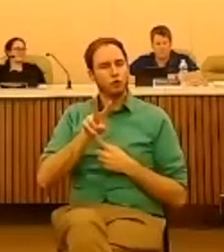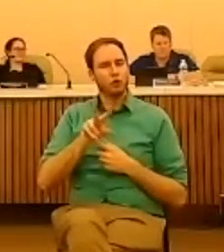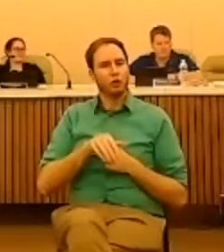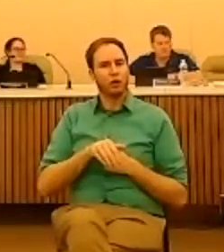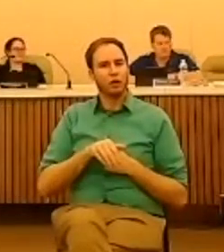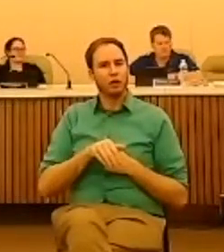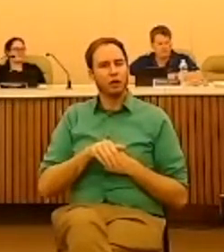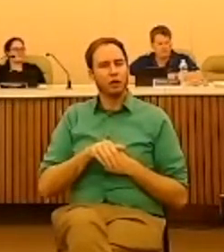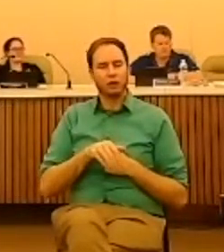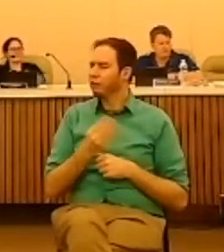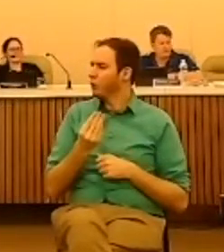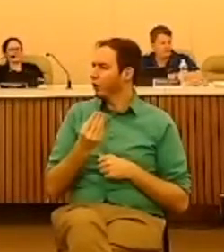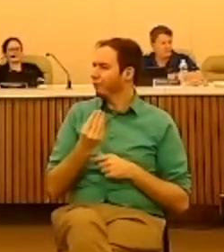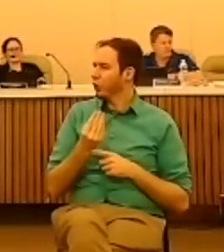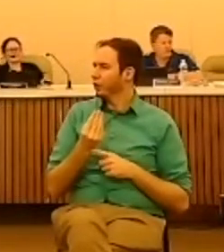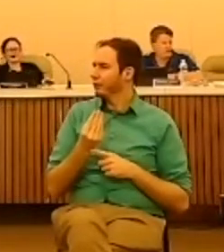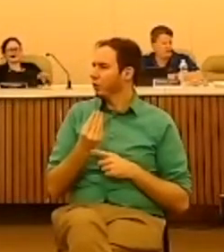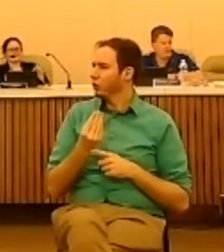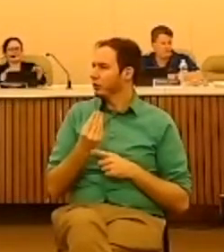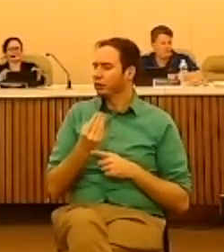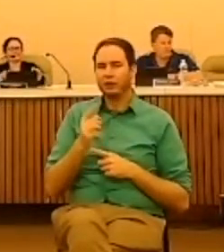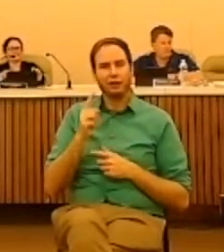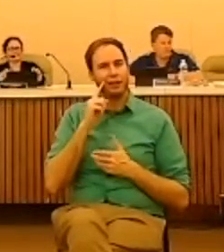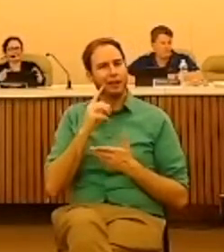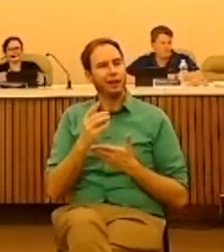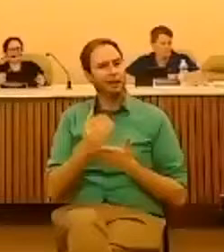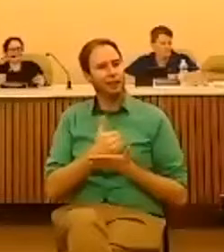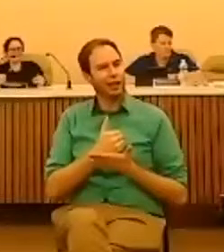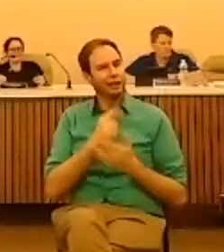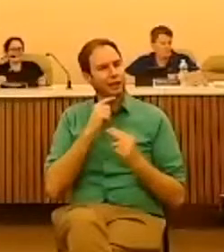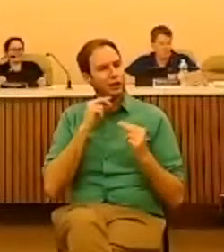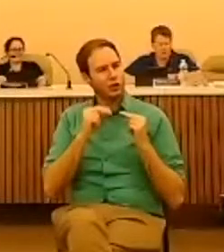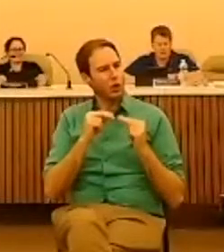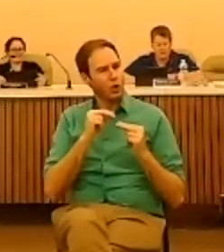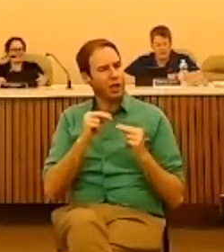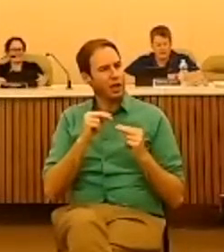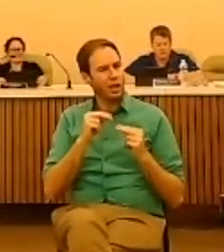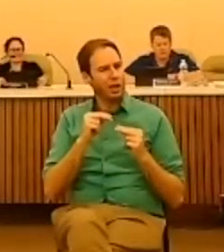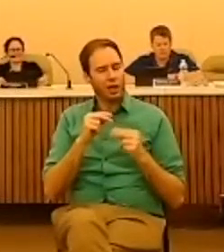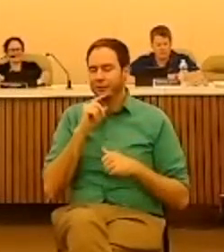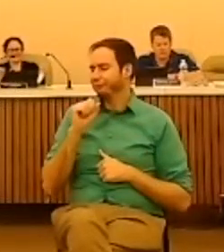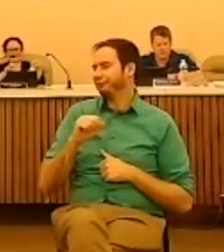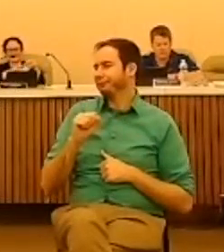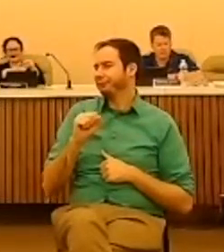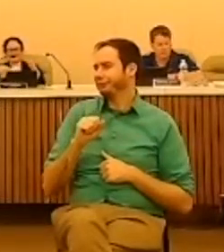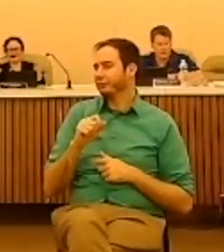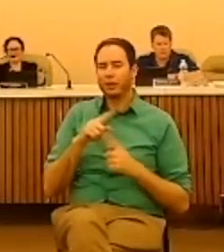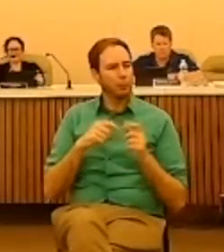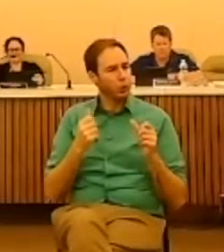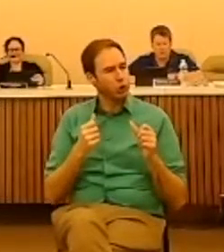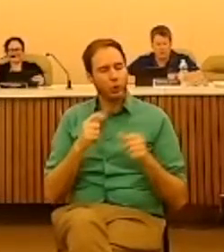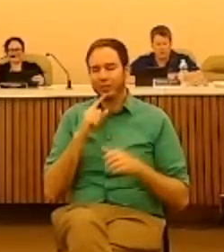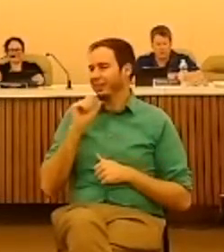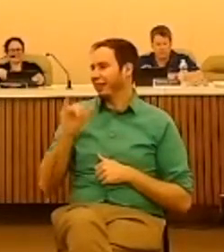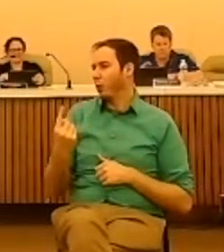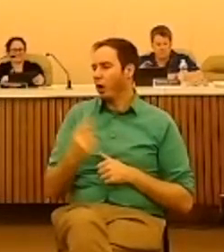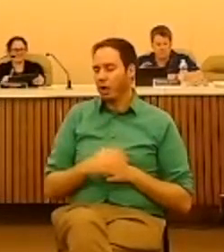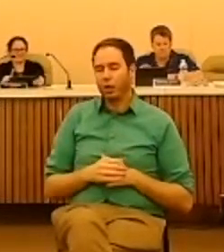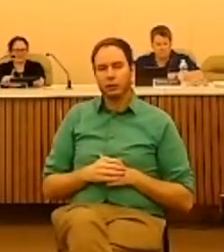whatever. The Title 14. collective no negotiations pursuant to, yeah, okay. Go